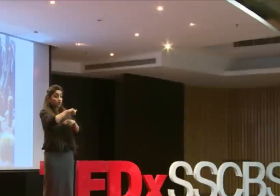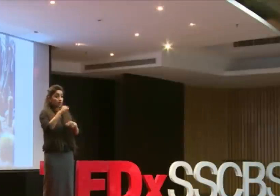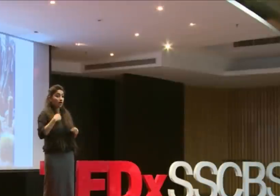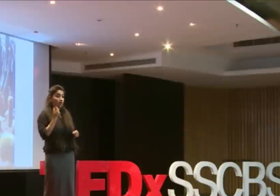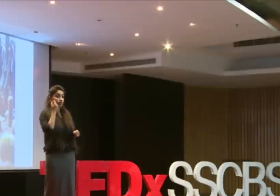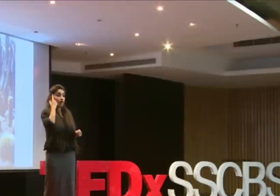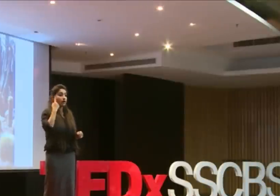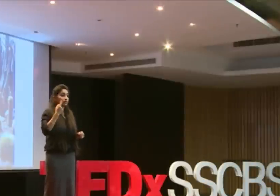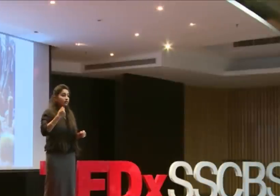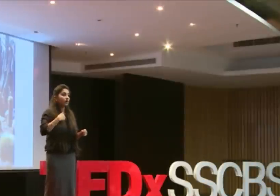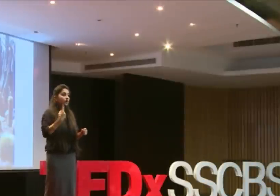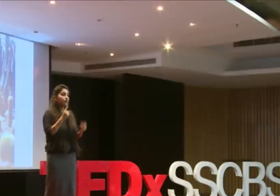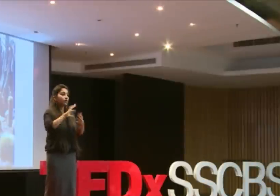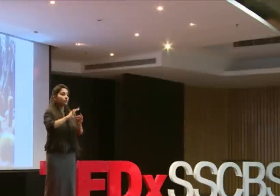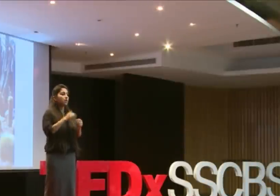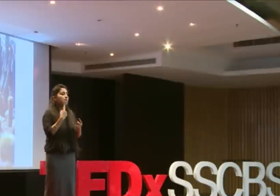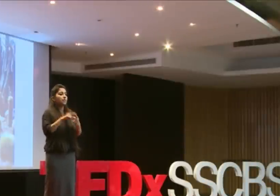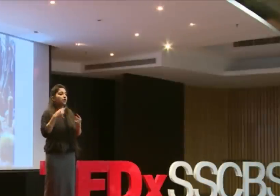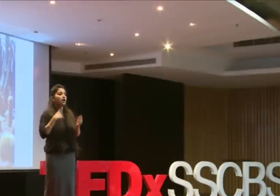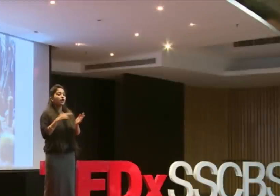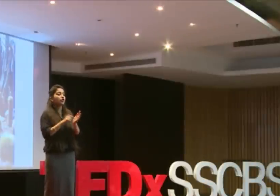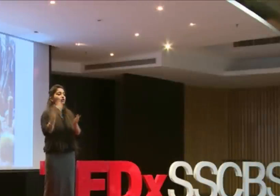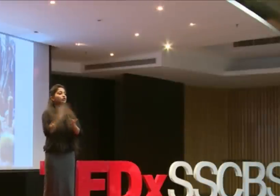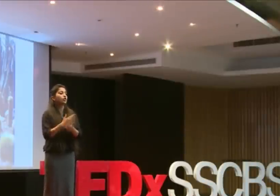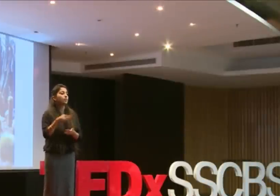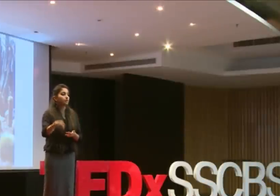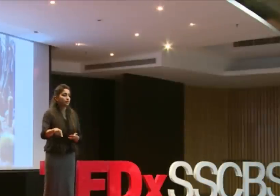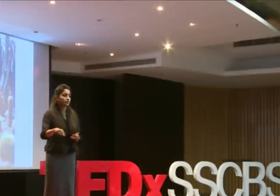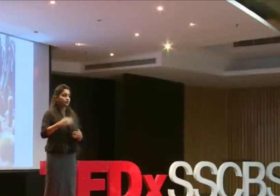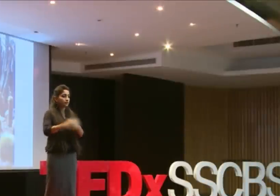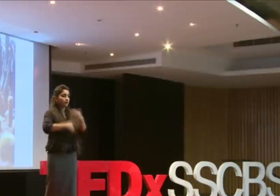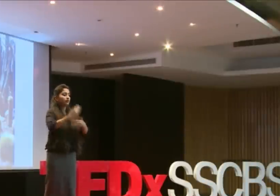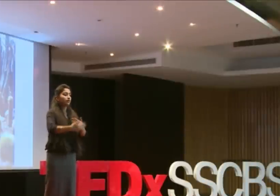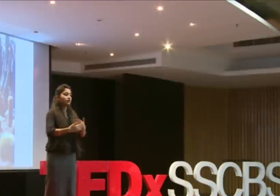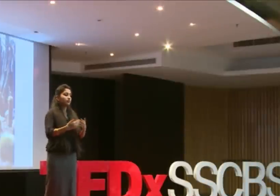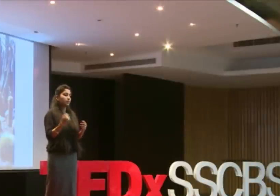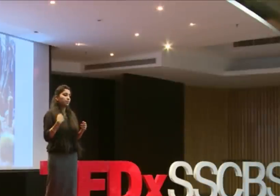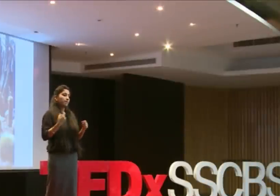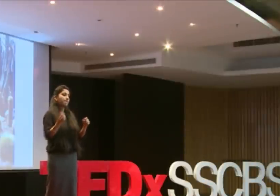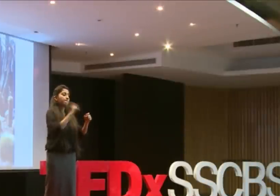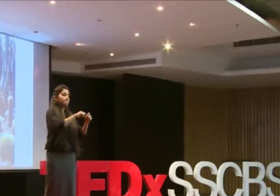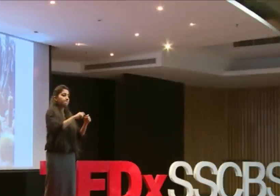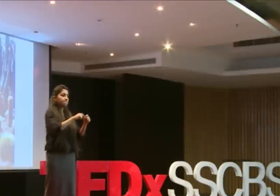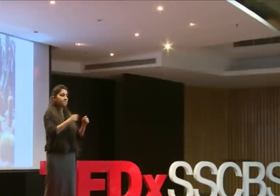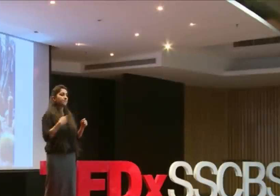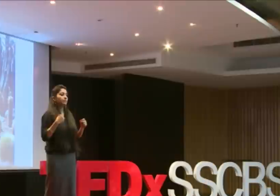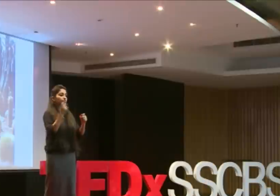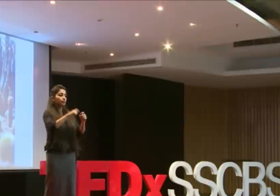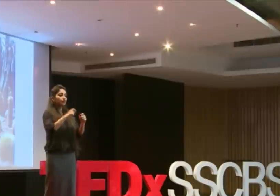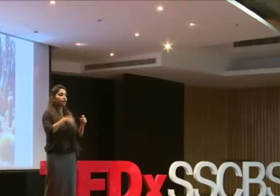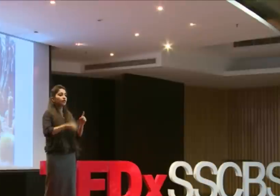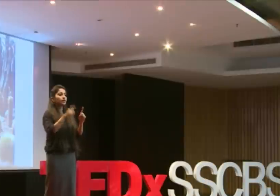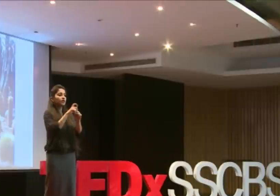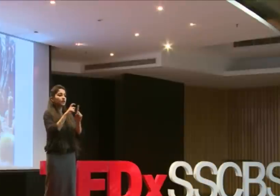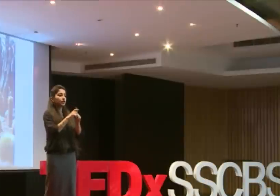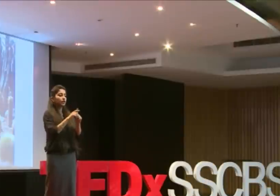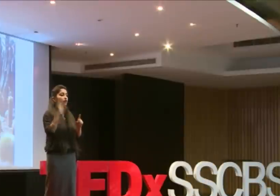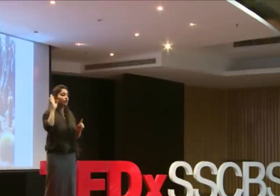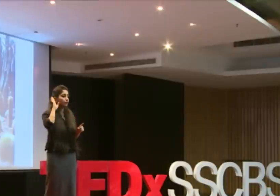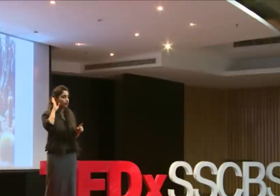people. But well, even then, I never imagined me being a social